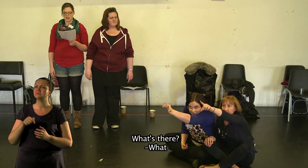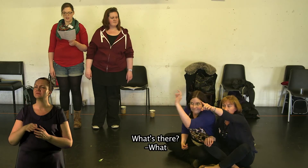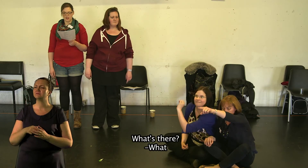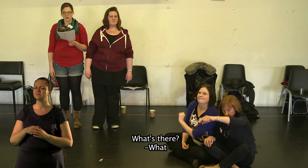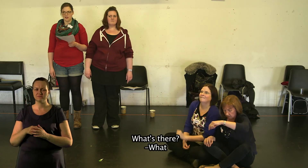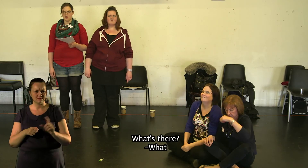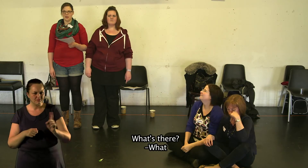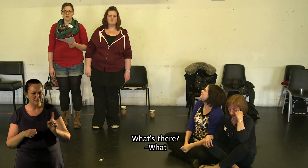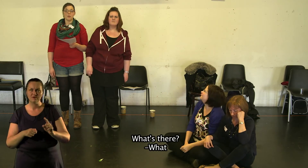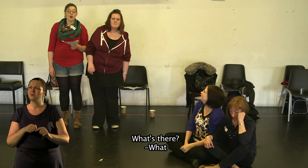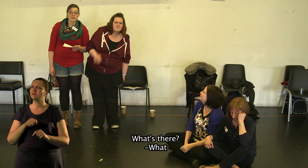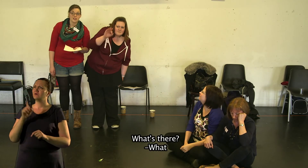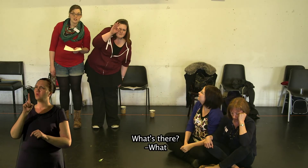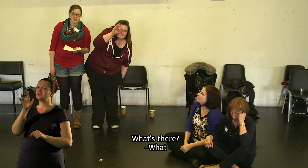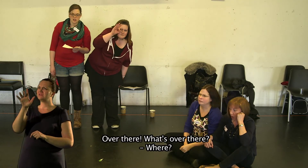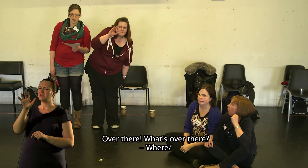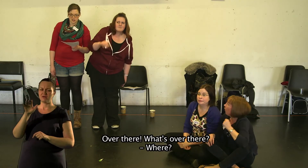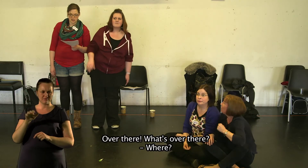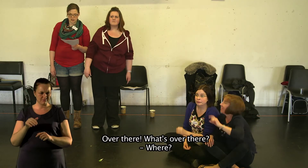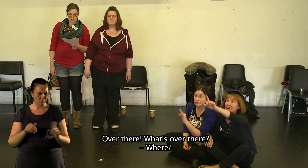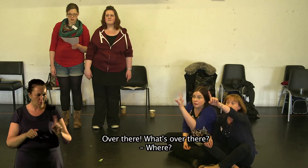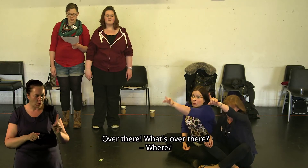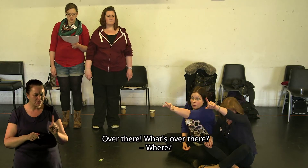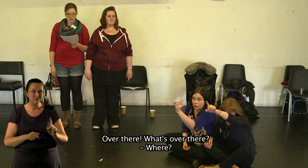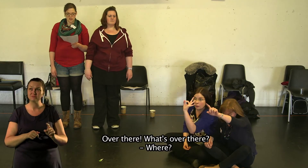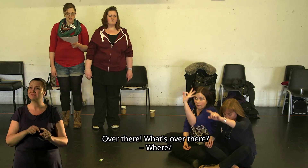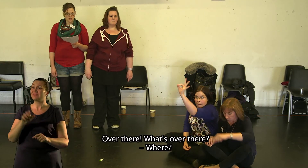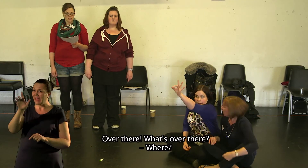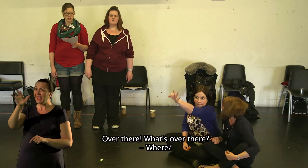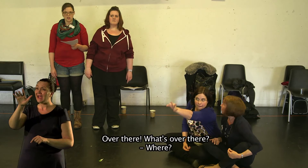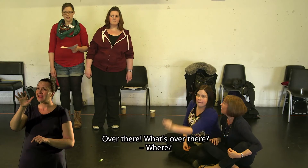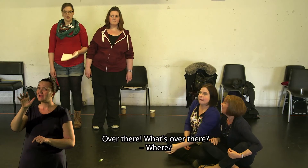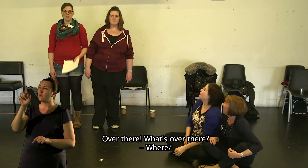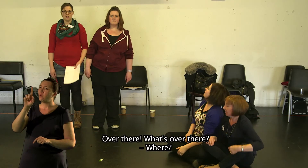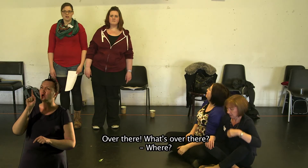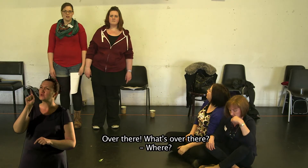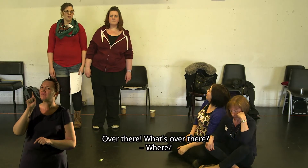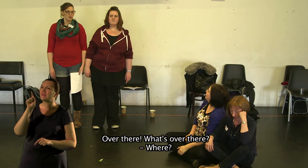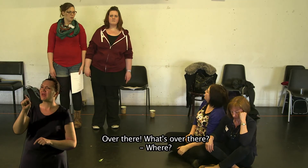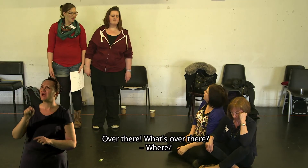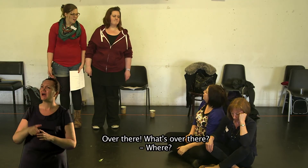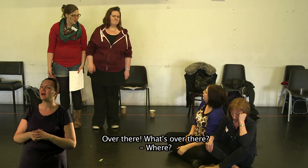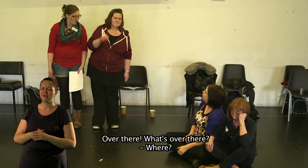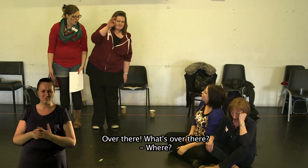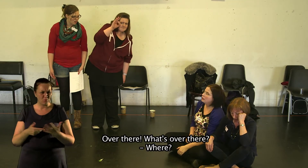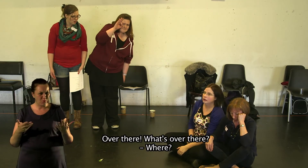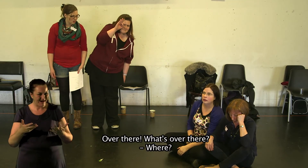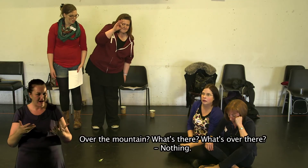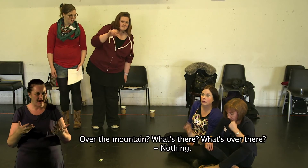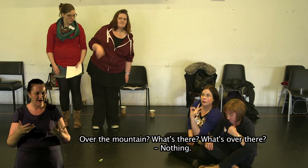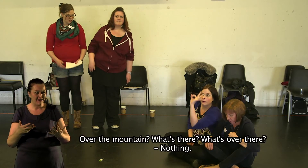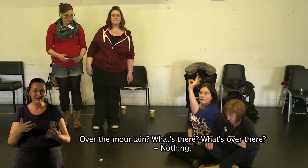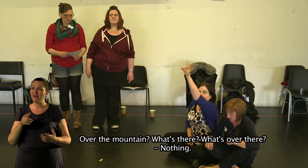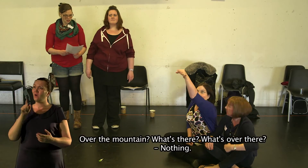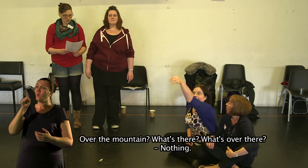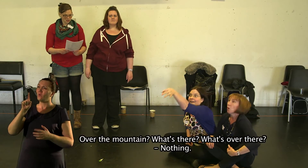What's there? What? Over there. What's over there? Where? Over